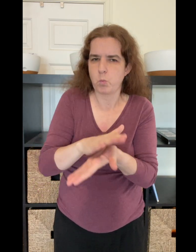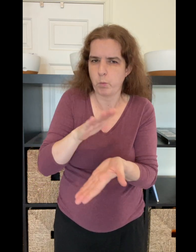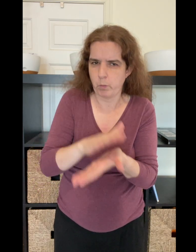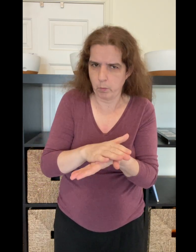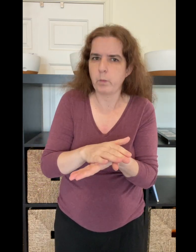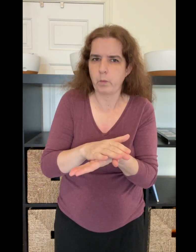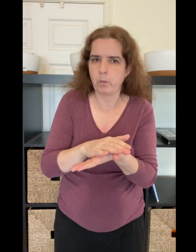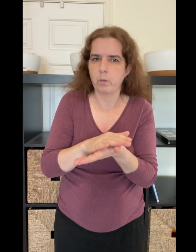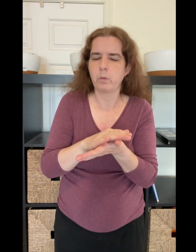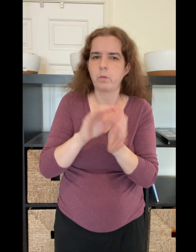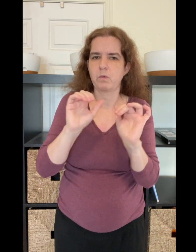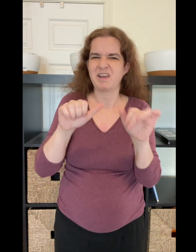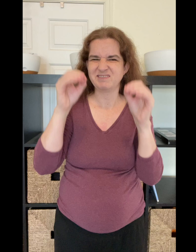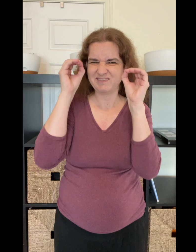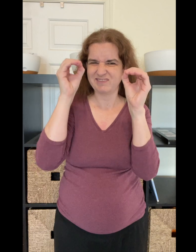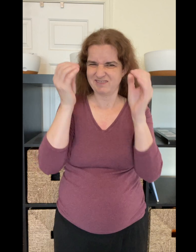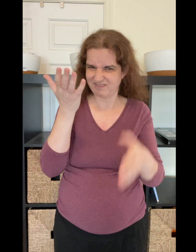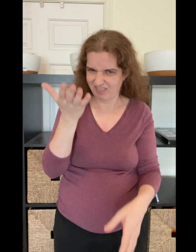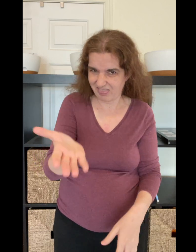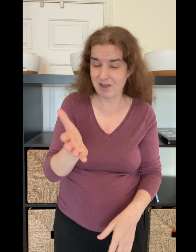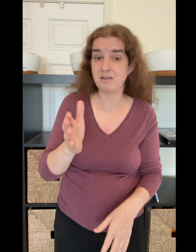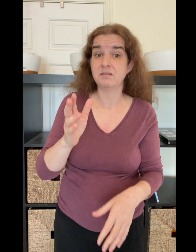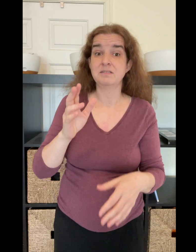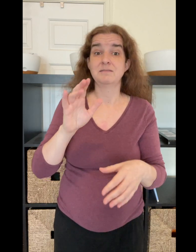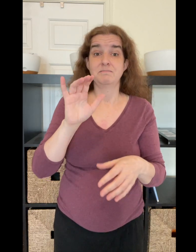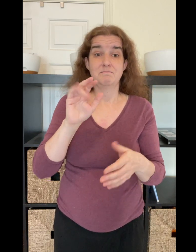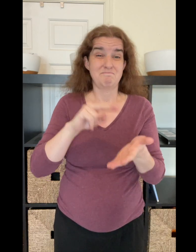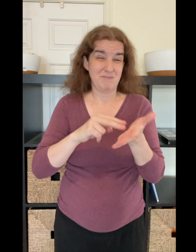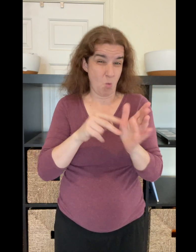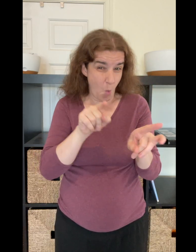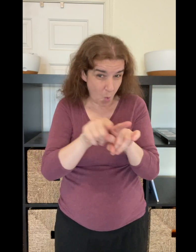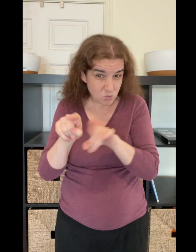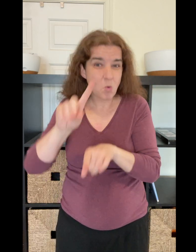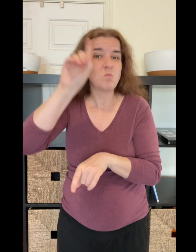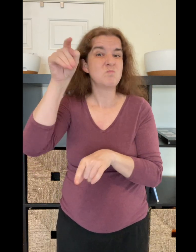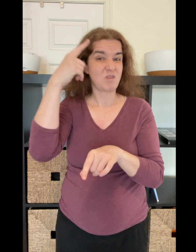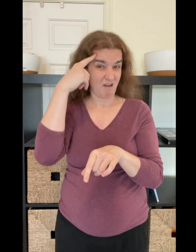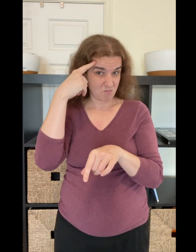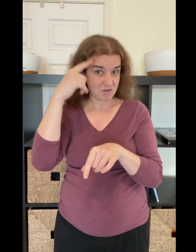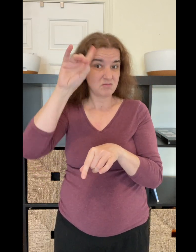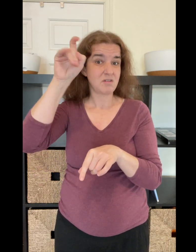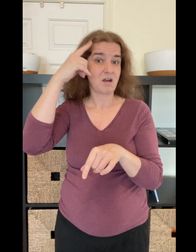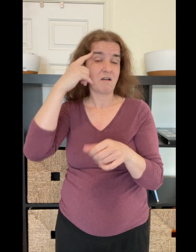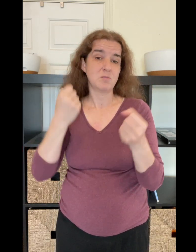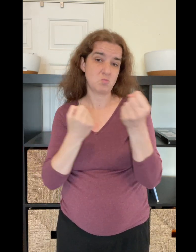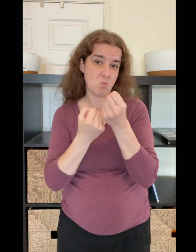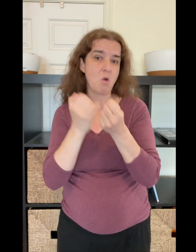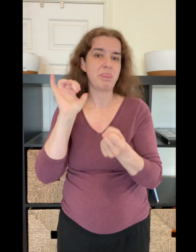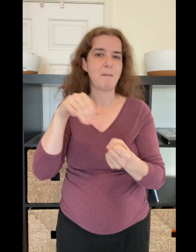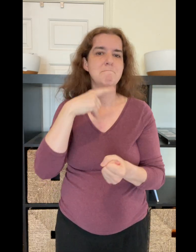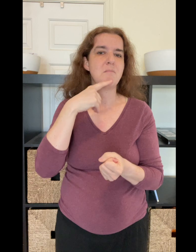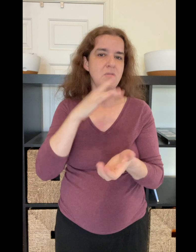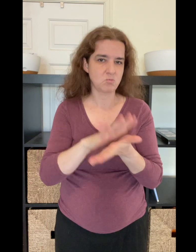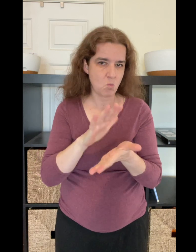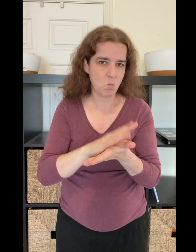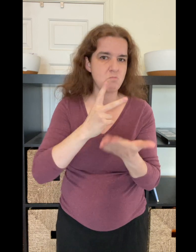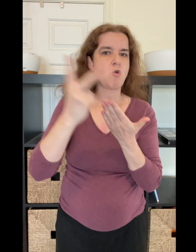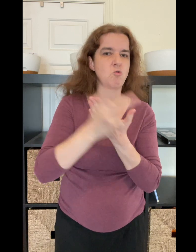It's important for that to happen in the public schools. It can be taught there, which means also the government is going to